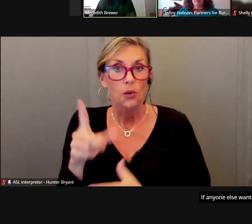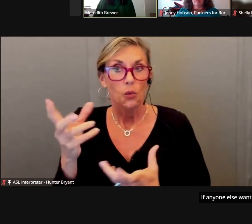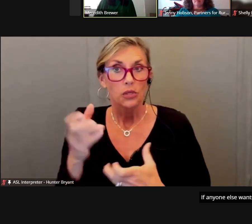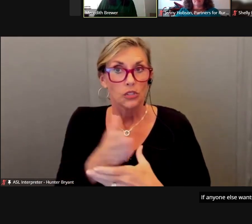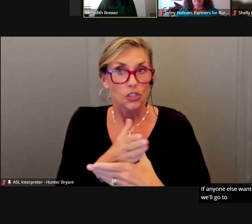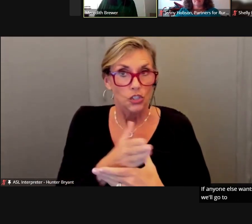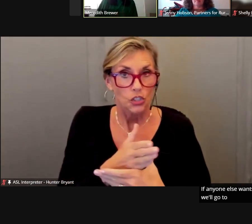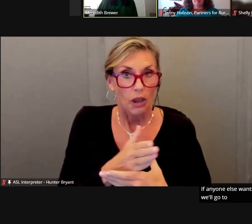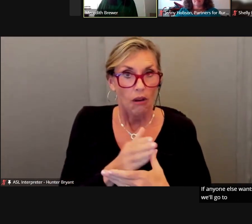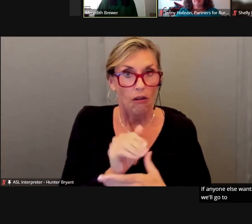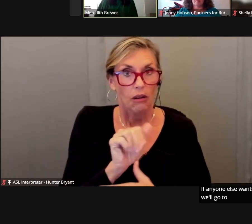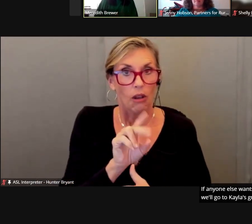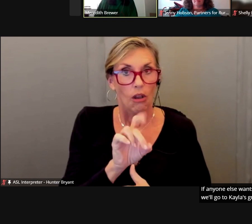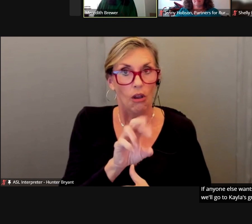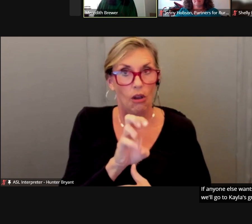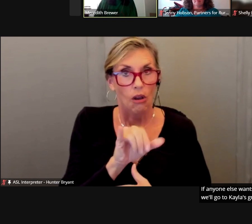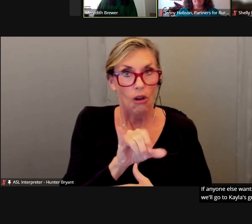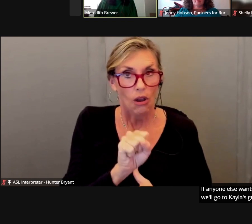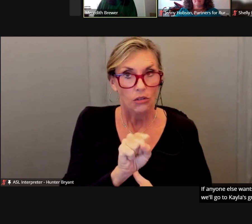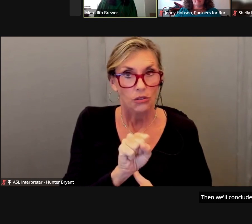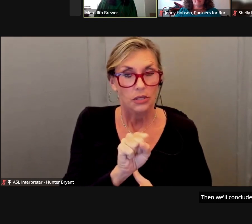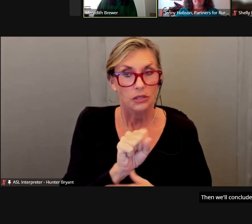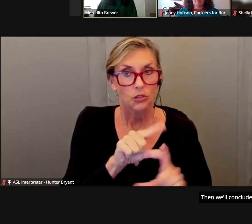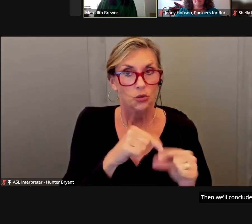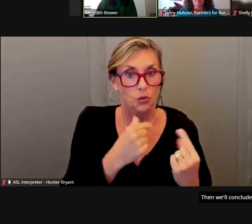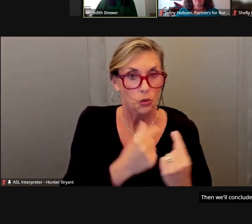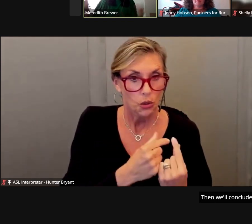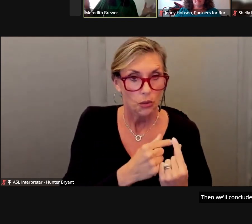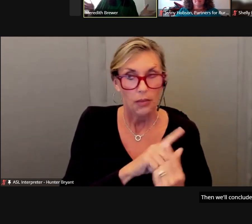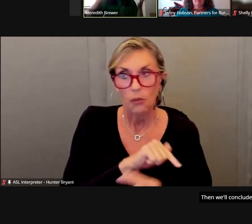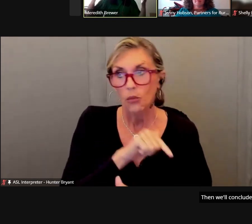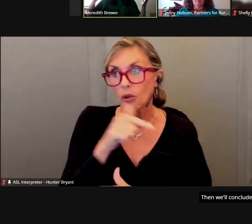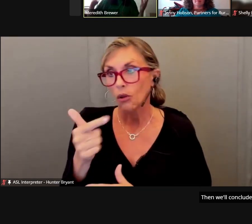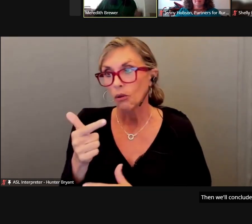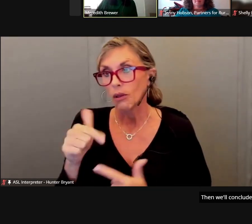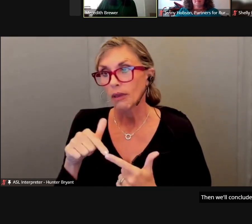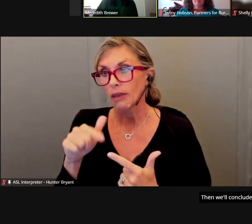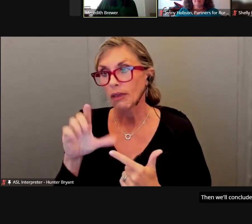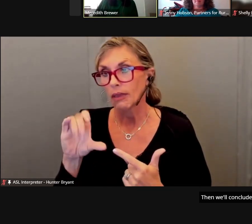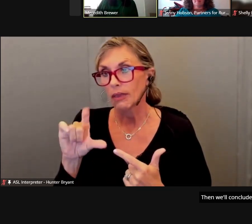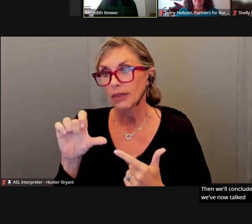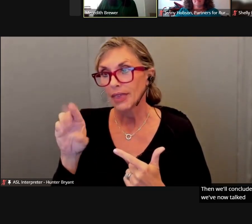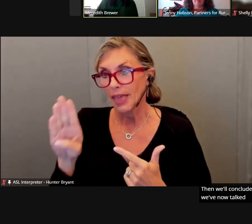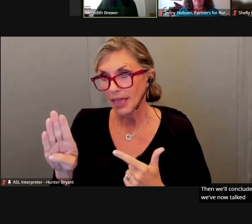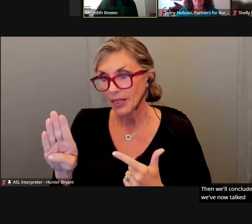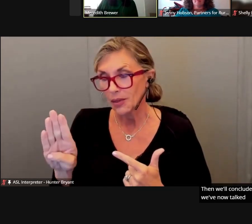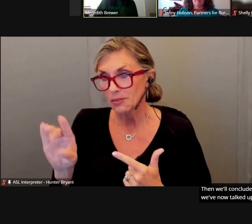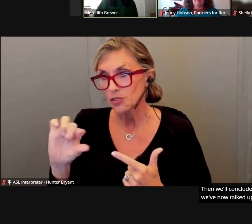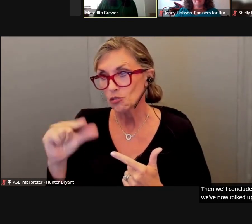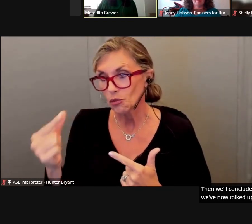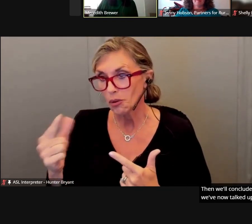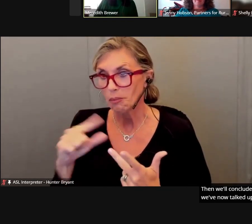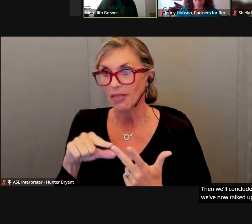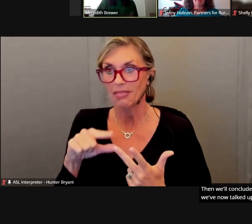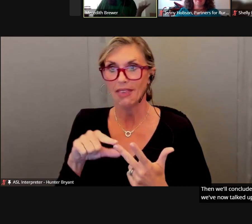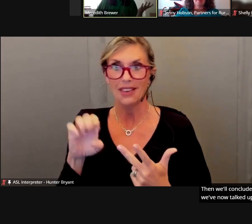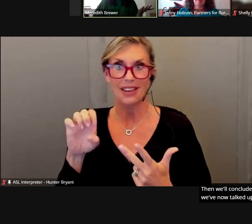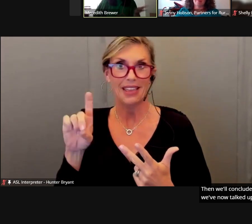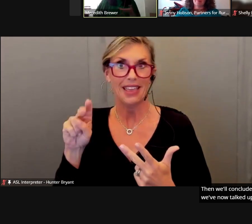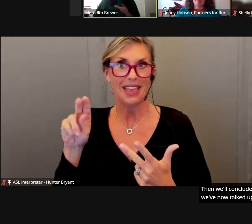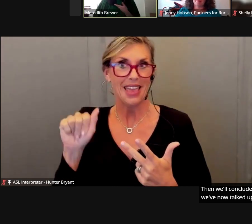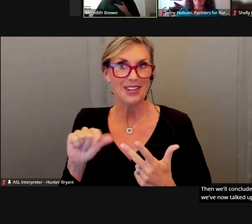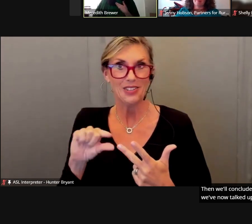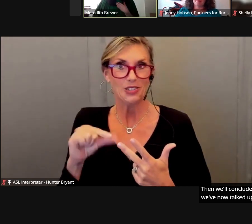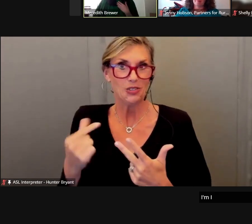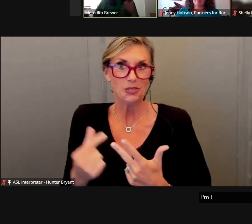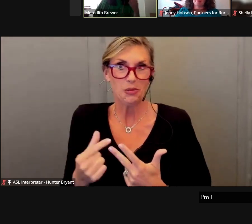and then we'll conclude with Edna's document that we've now talked up so much. I know